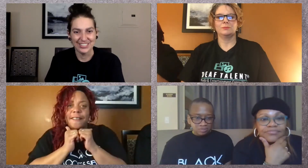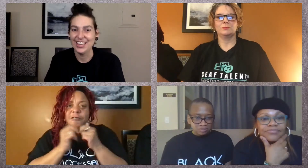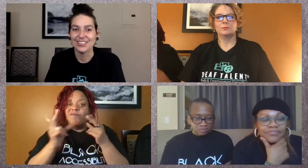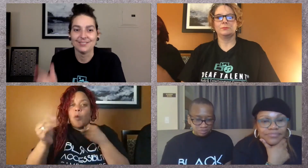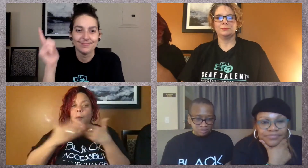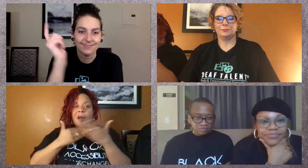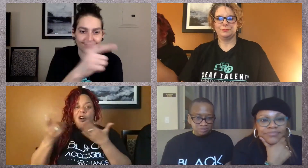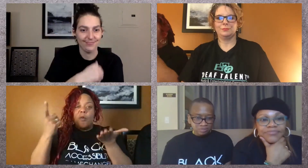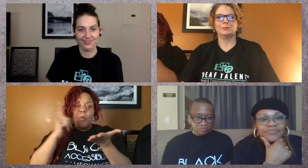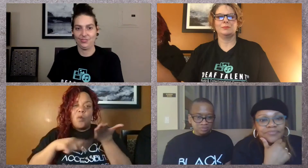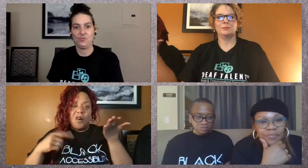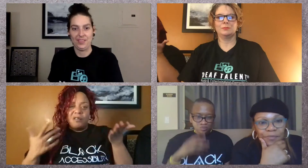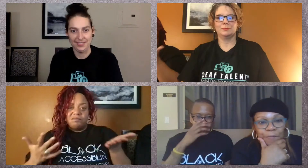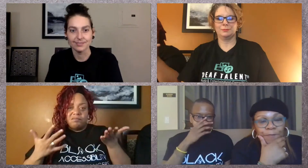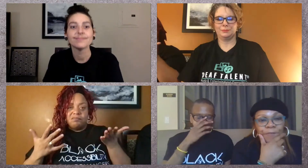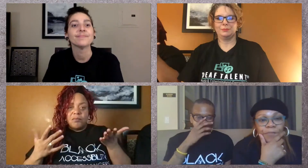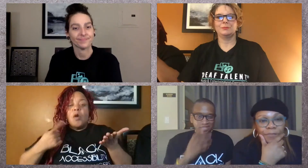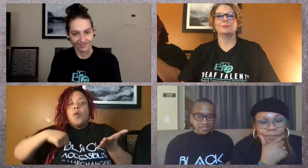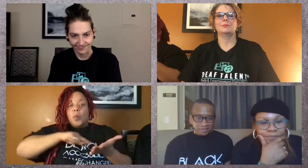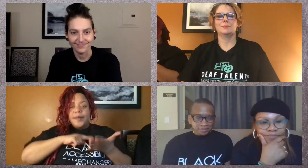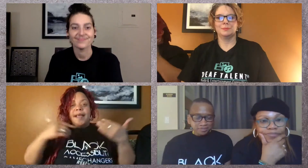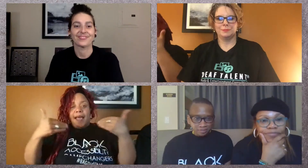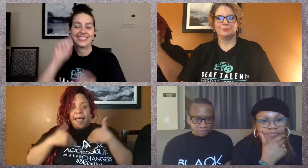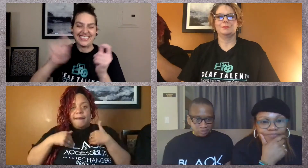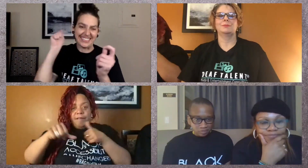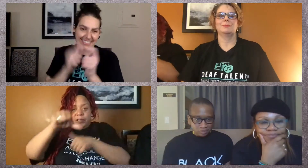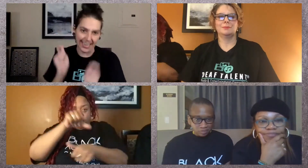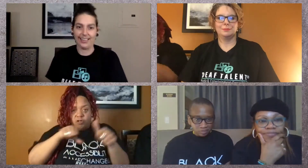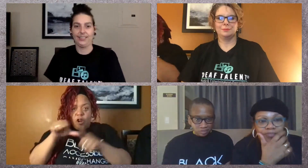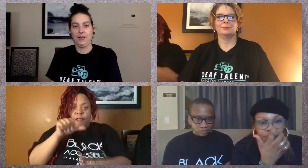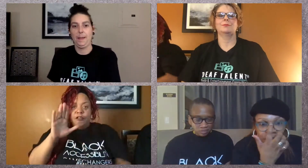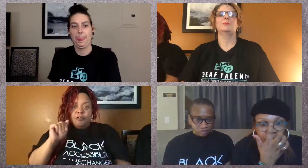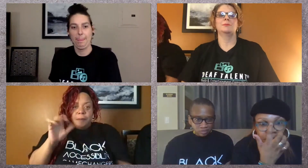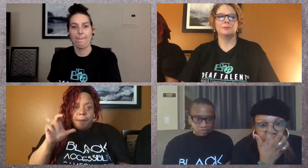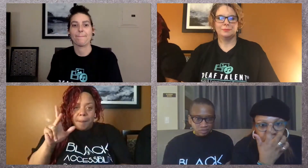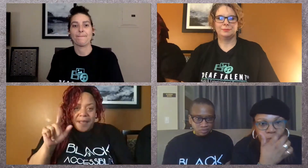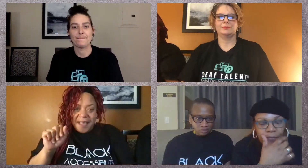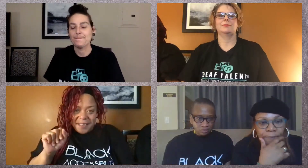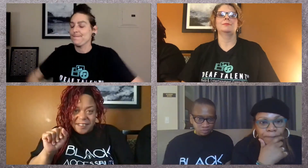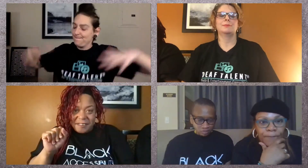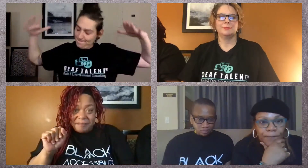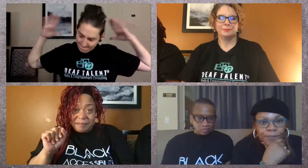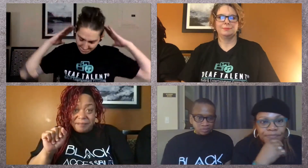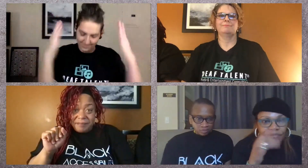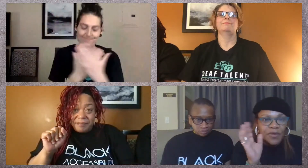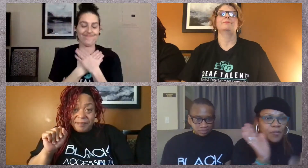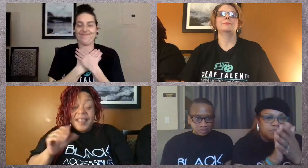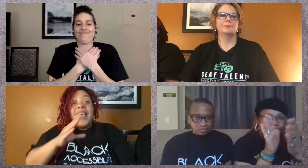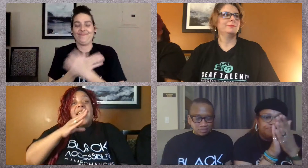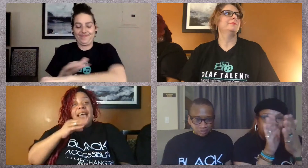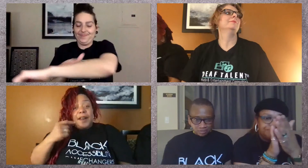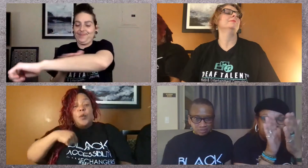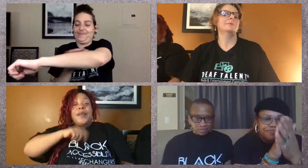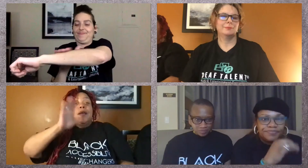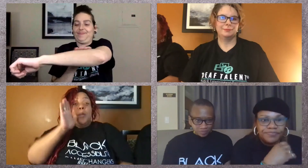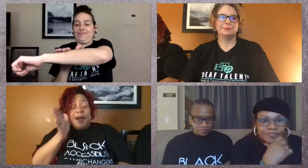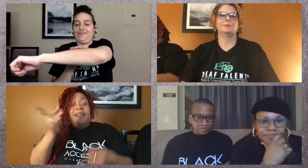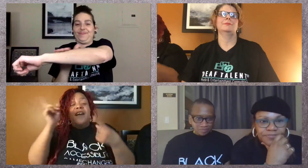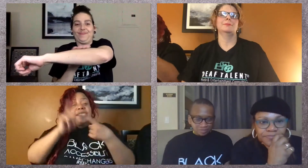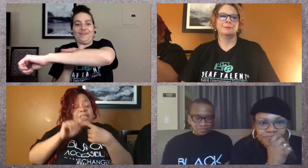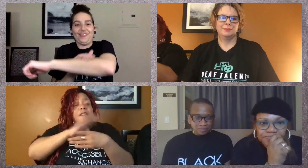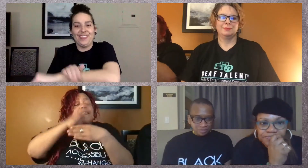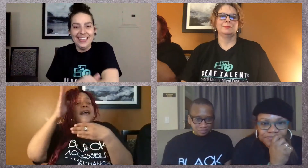We're open, we're together, no matter what. We have each other. We have each other's back.